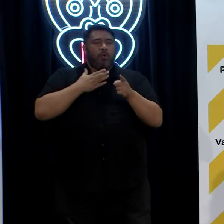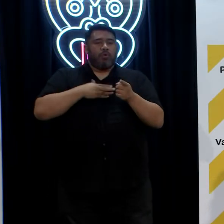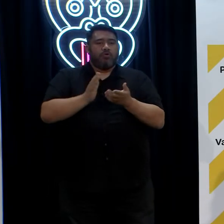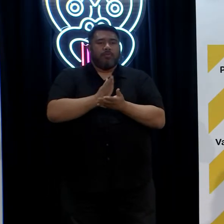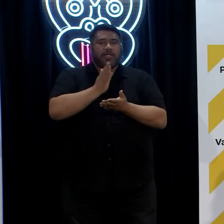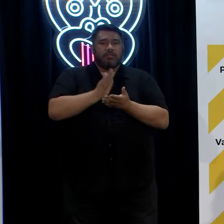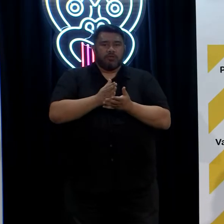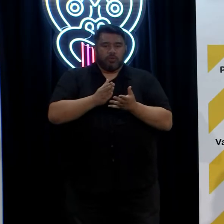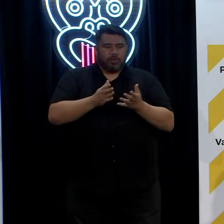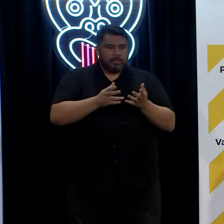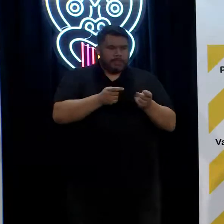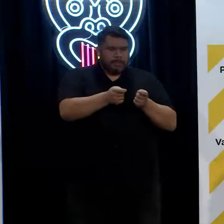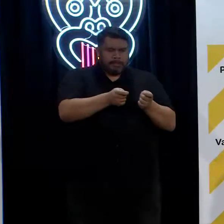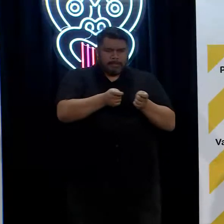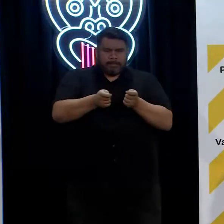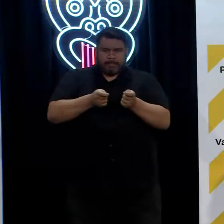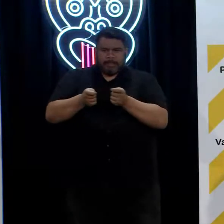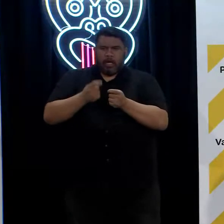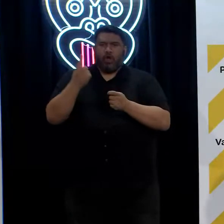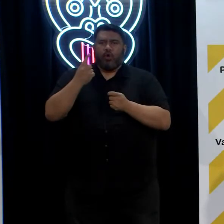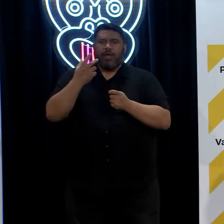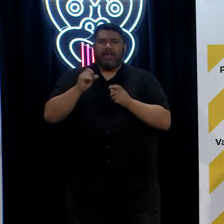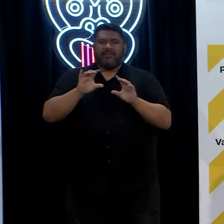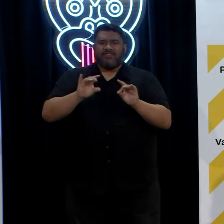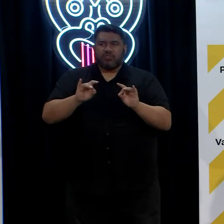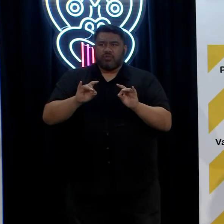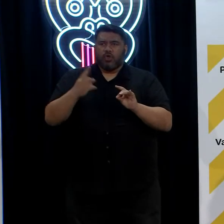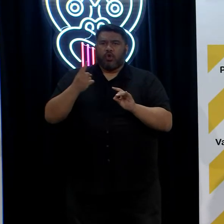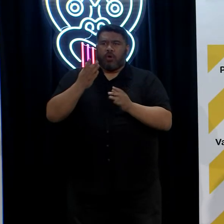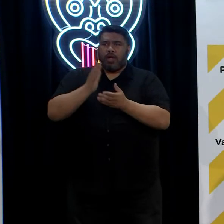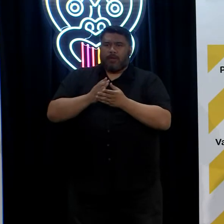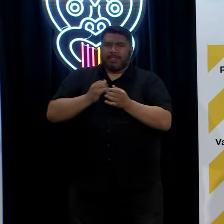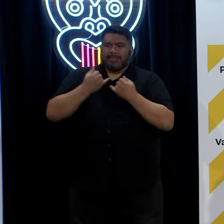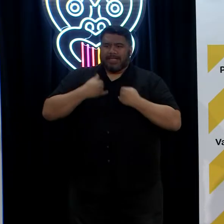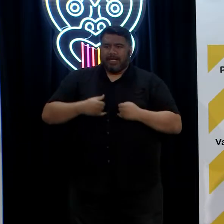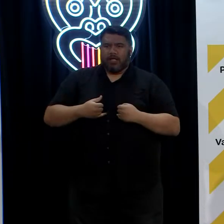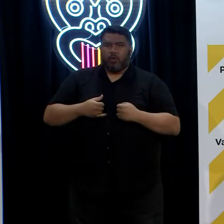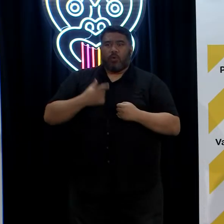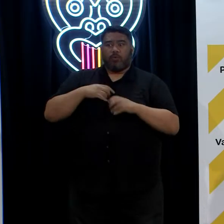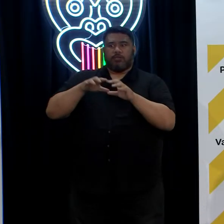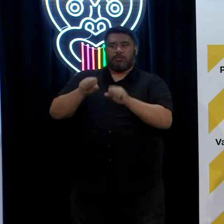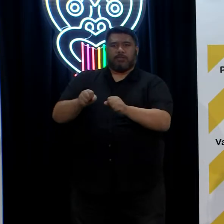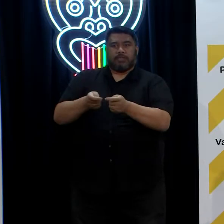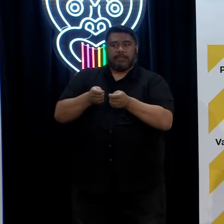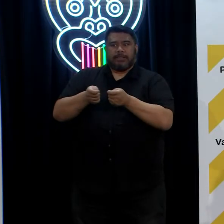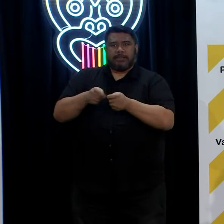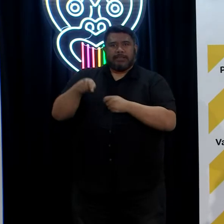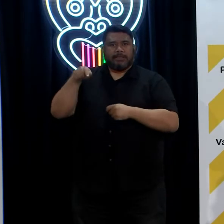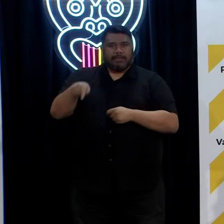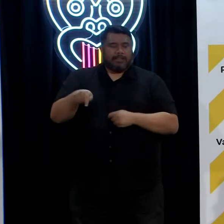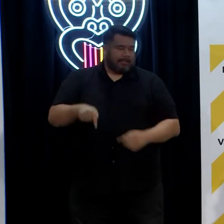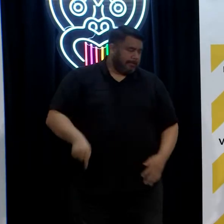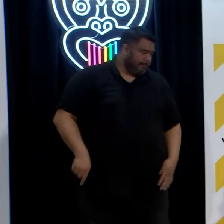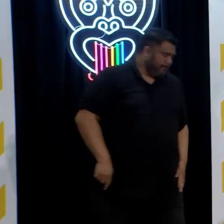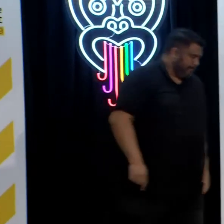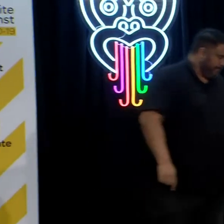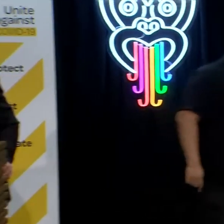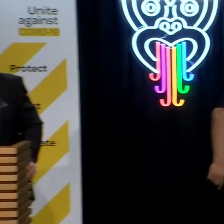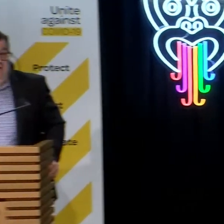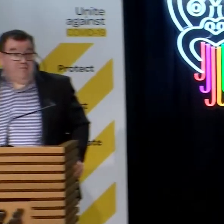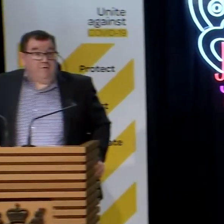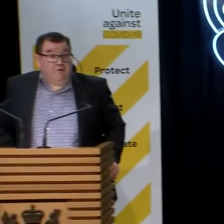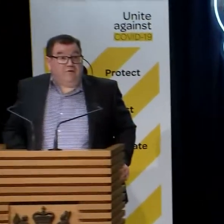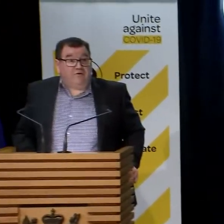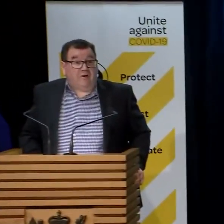management of anyone who might be infectious in the community, and so that's part of the conversation that we would have. I think the bottom line is that this will